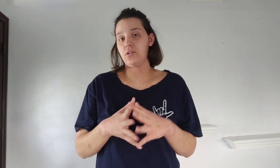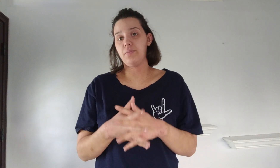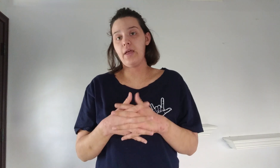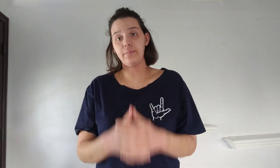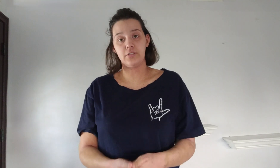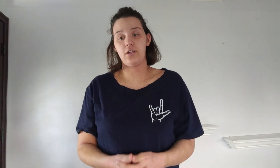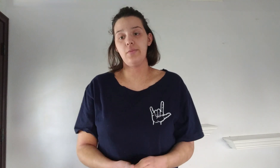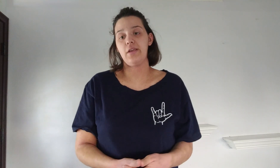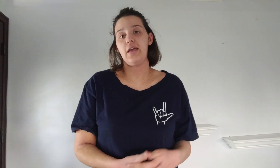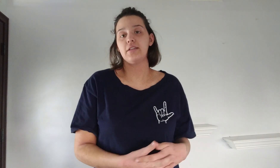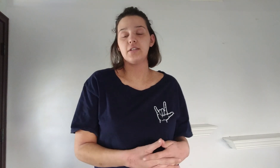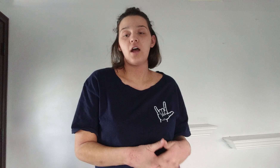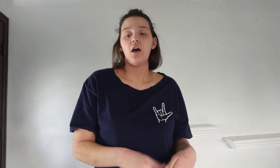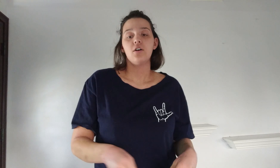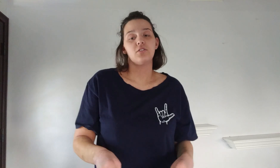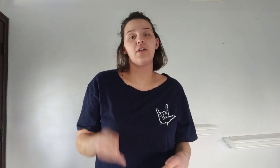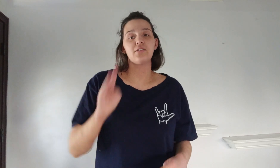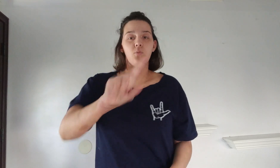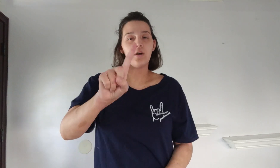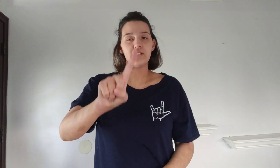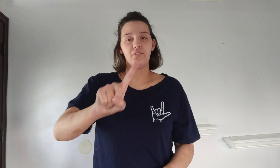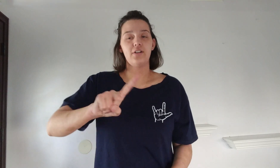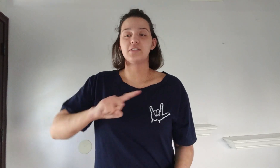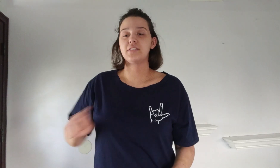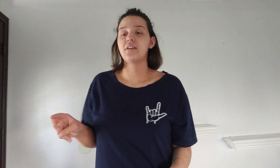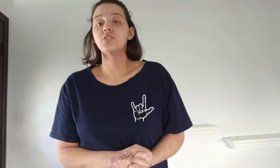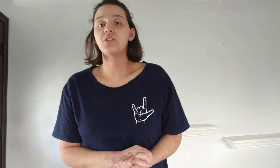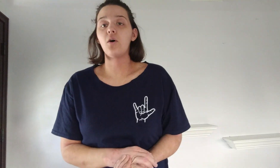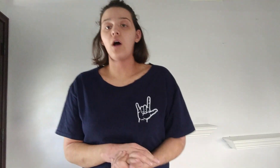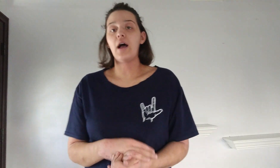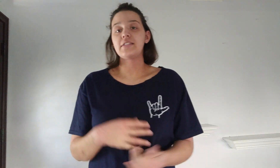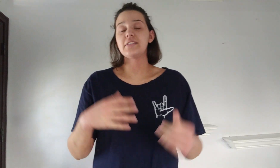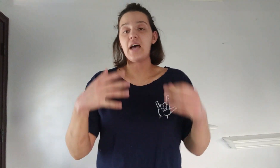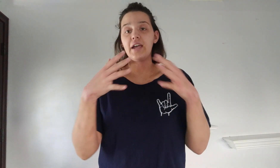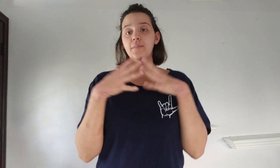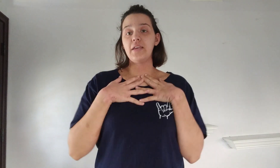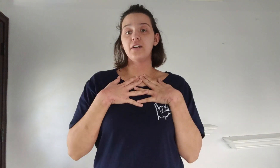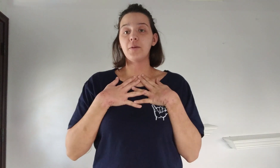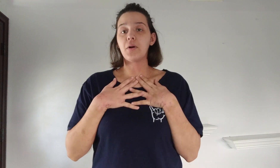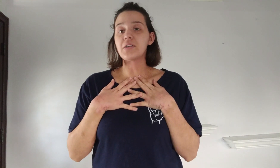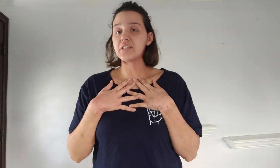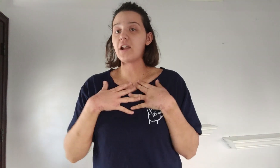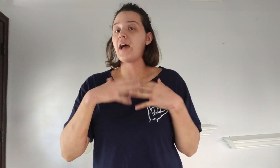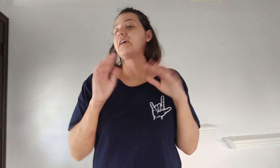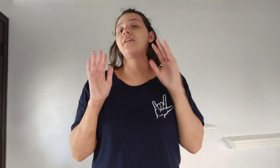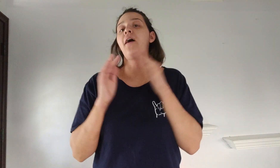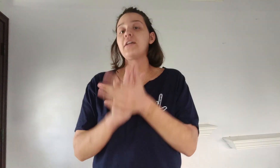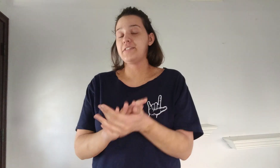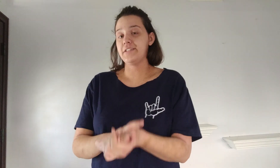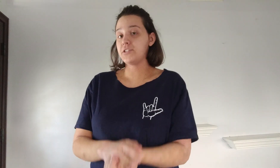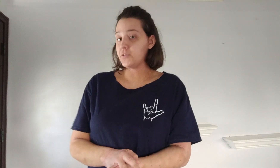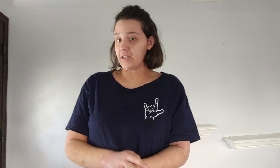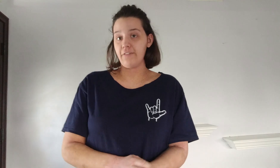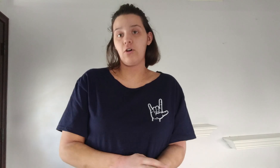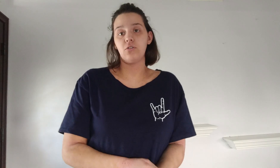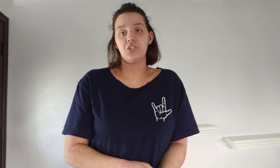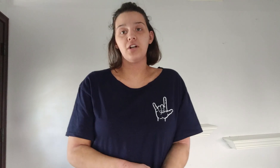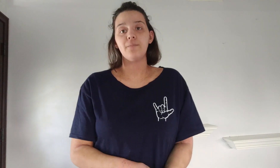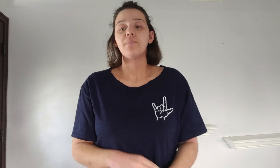be able to communicate. So that's one difference. So since I am a hearing person, I cannot teach you deaf culture,